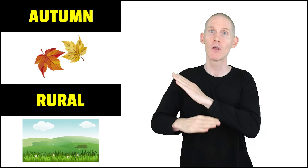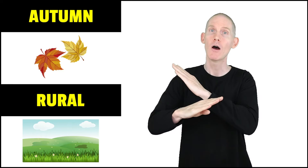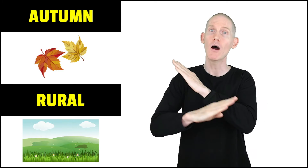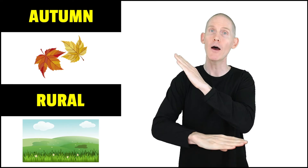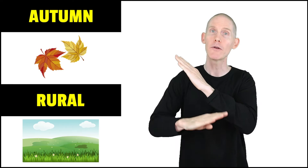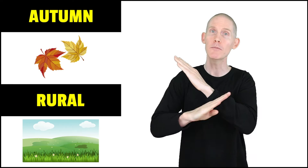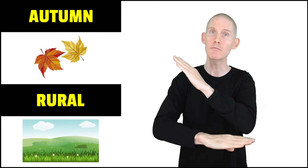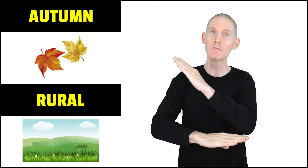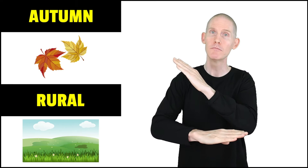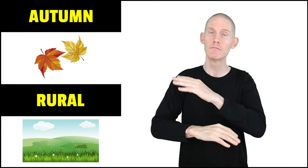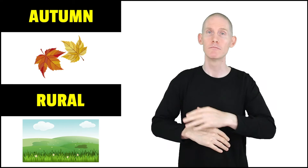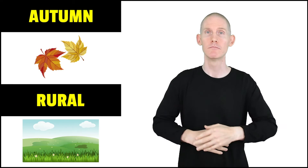Autumn,